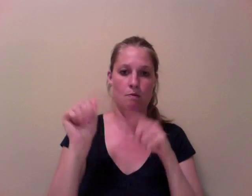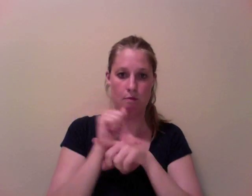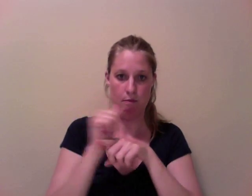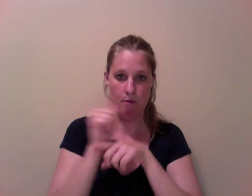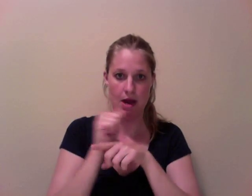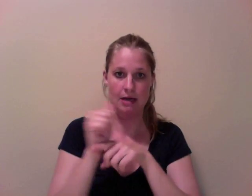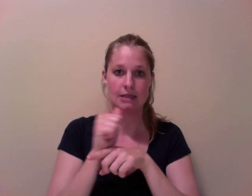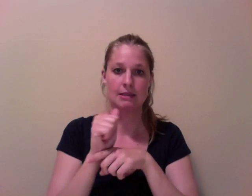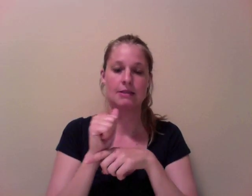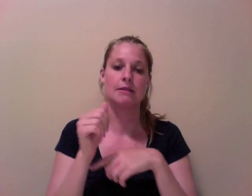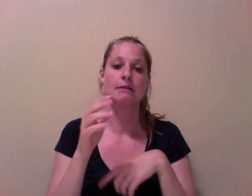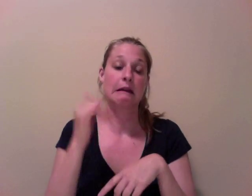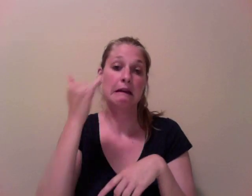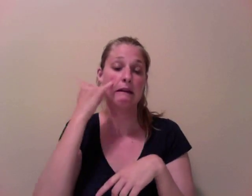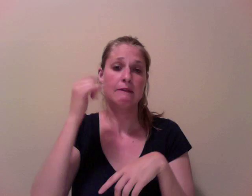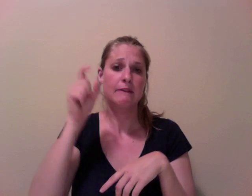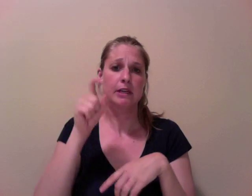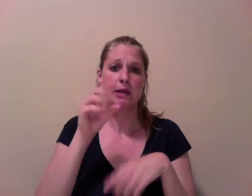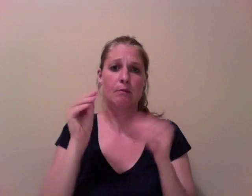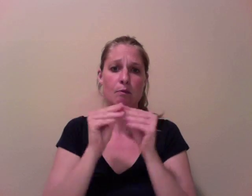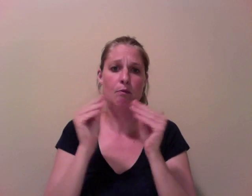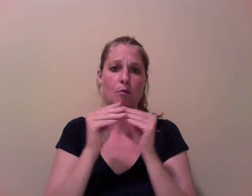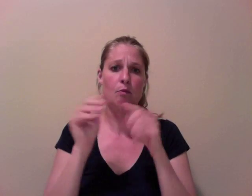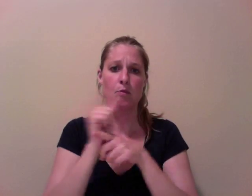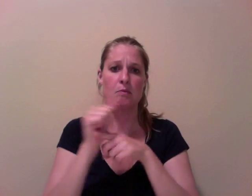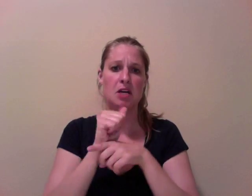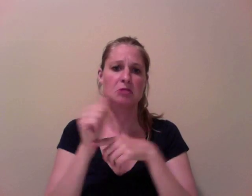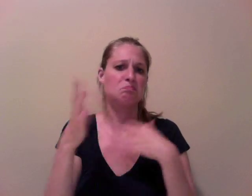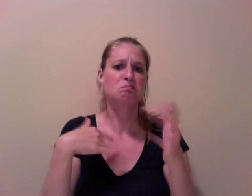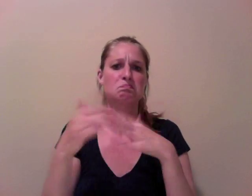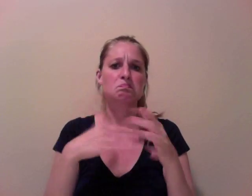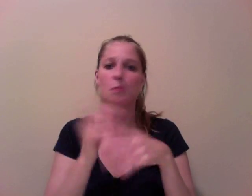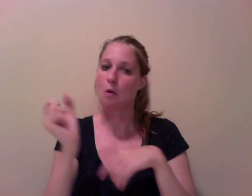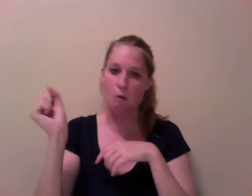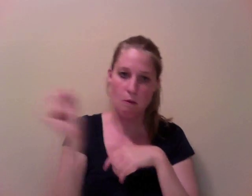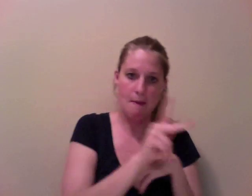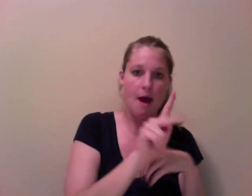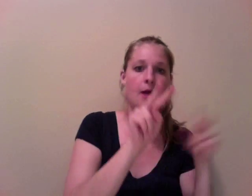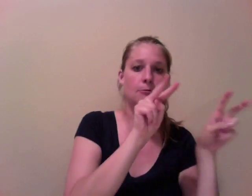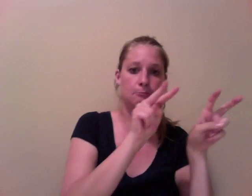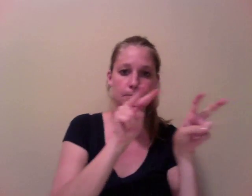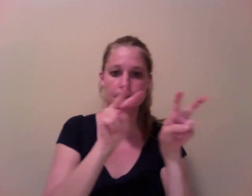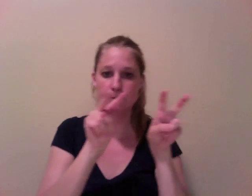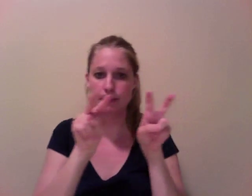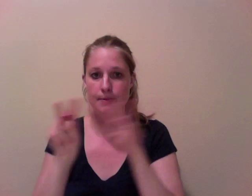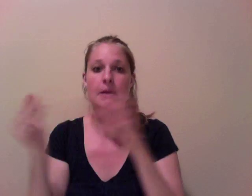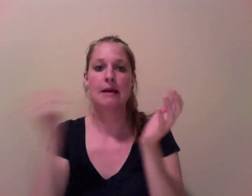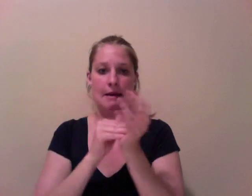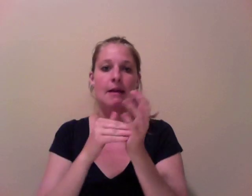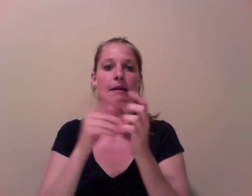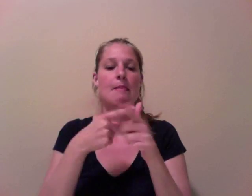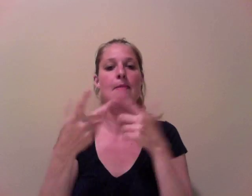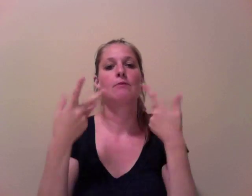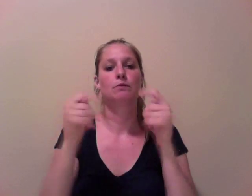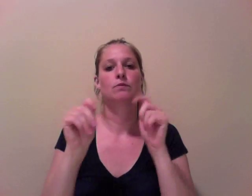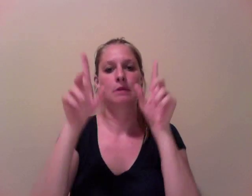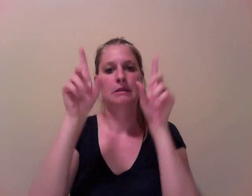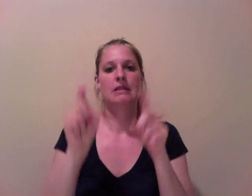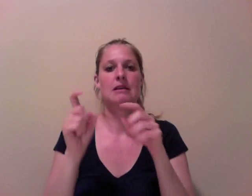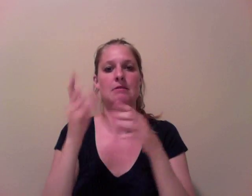more practice. If you need more practice, that's not a big deal. Just go back, go through the video again, and then try